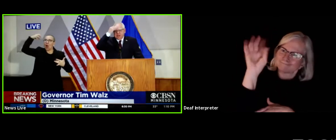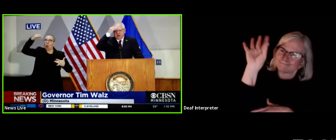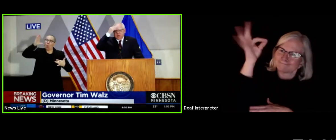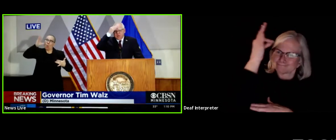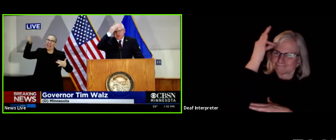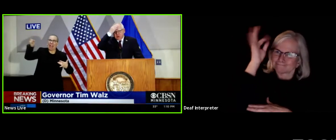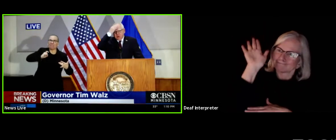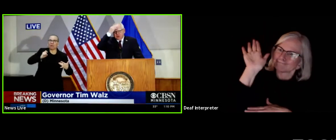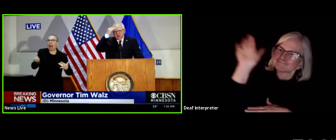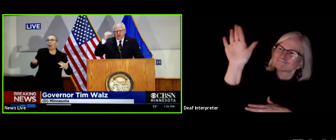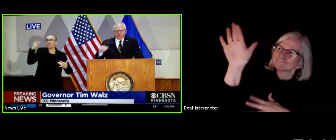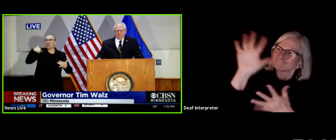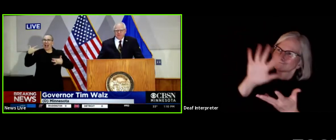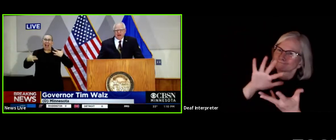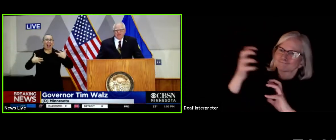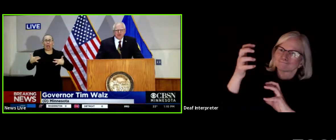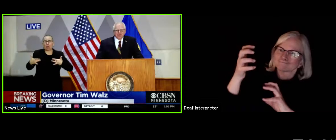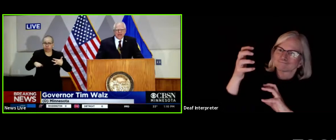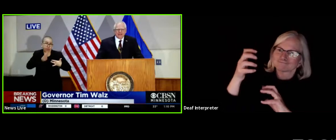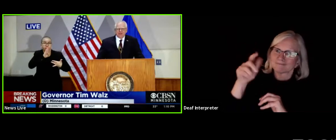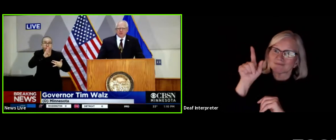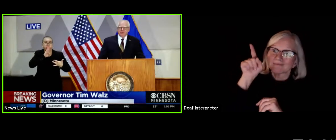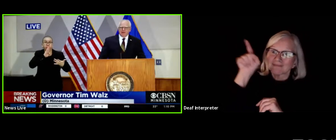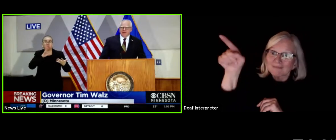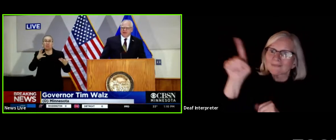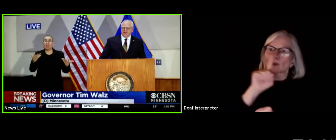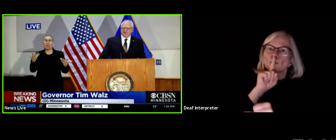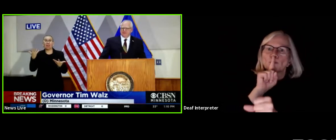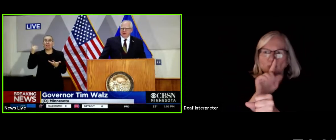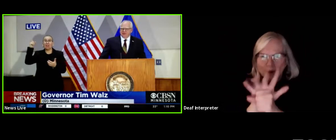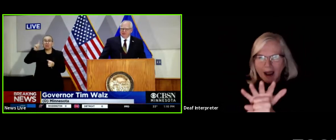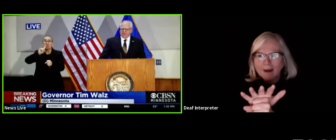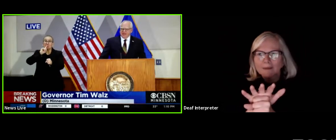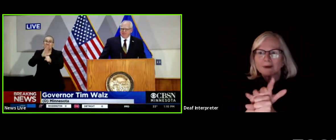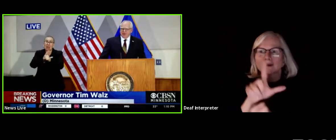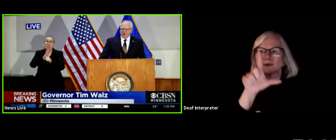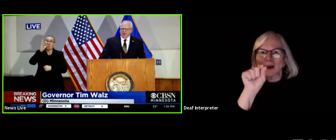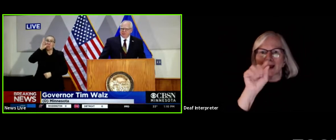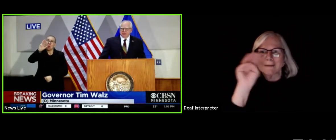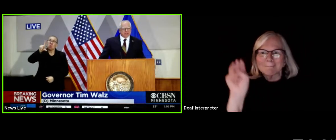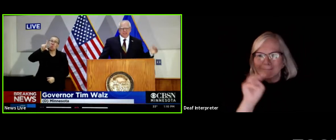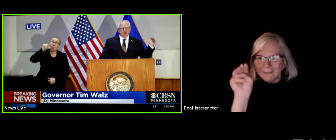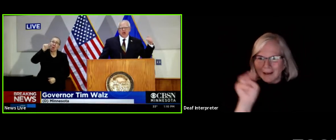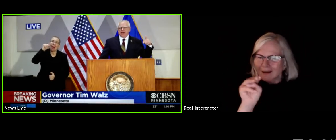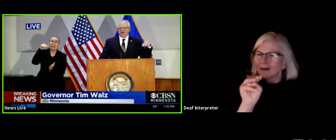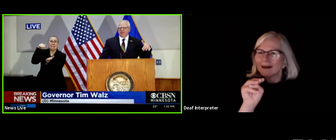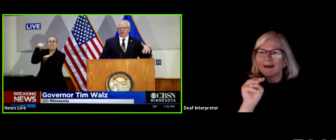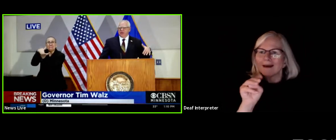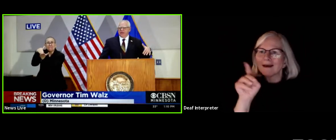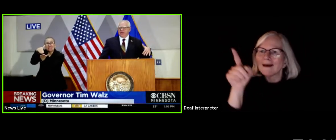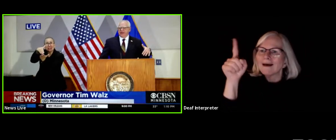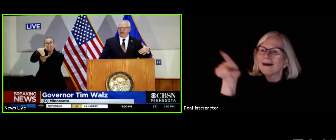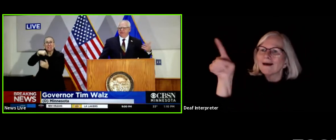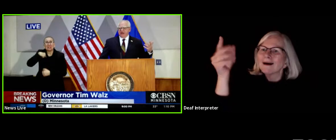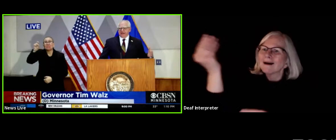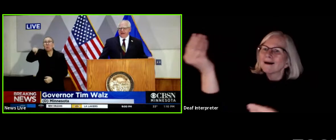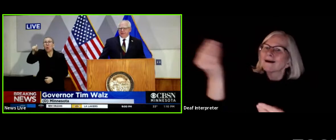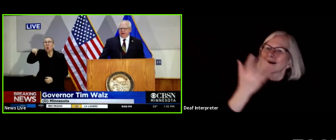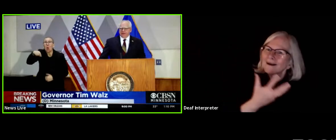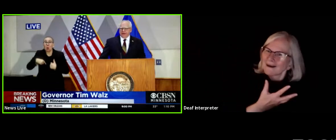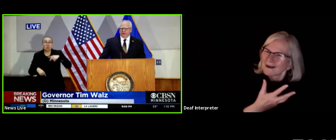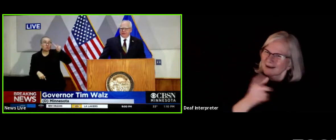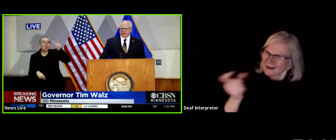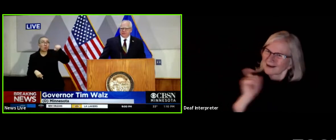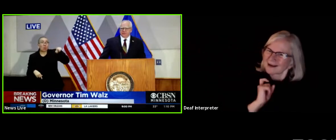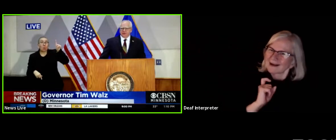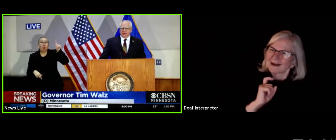million. We were told we would have 593 by the end of December. It's just gone down every week, and they've not got them out.